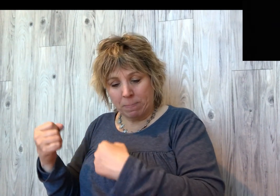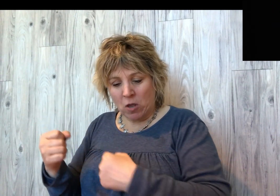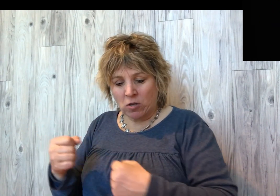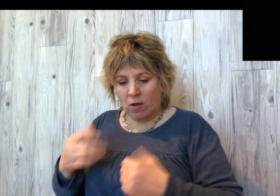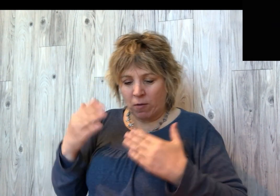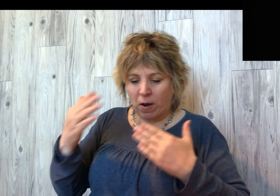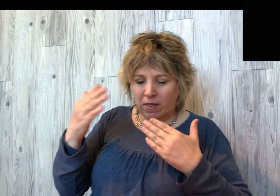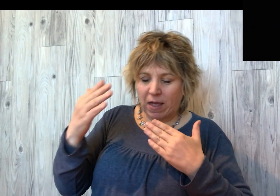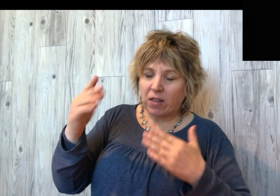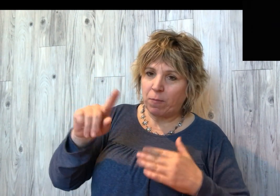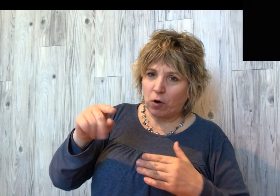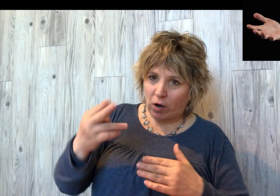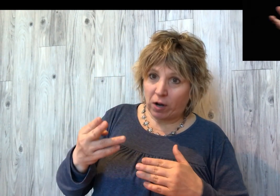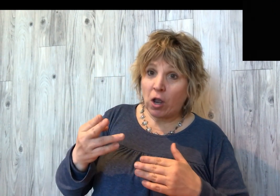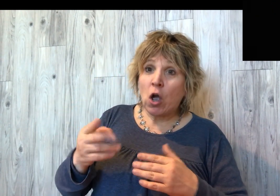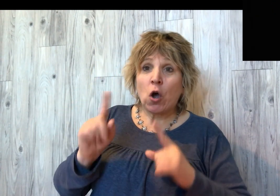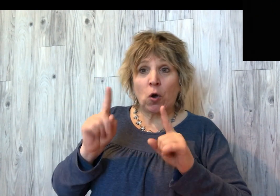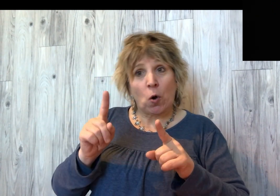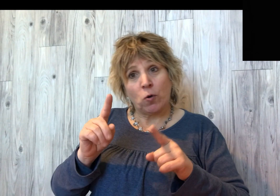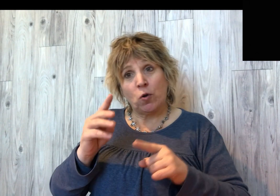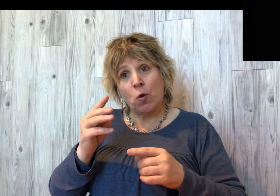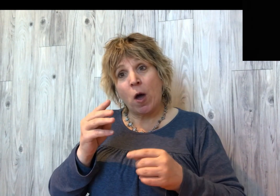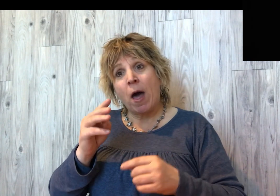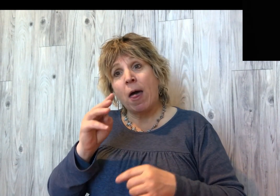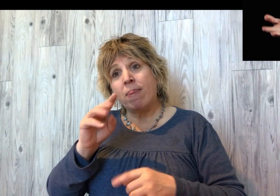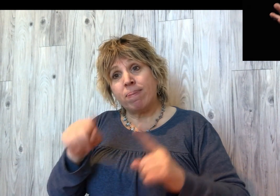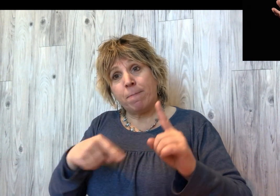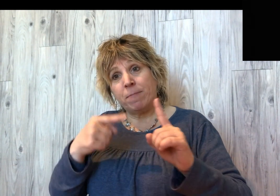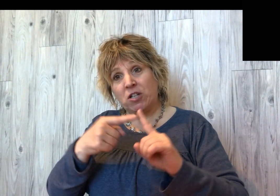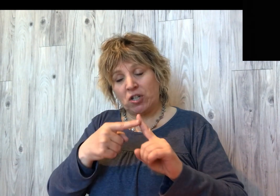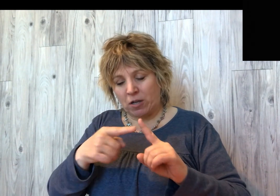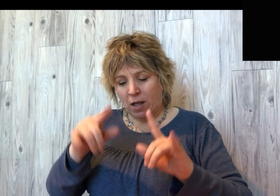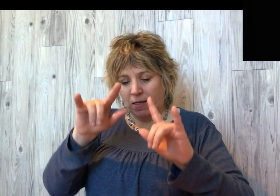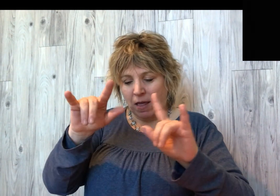you, Pure Heart Church, for continuing to give into the mission and love